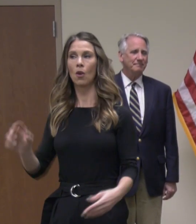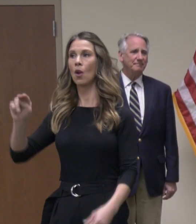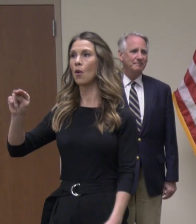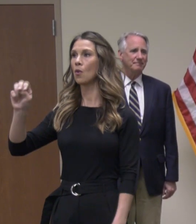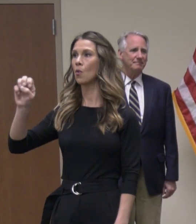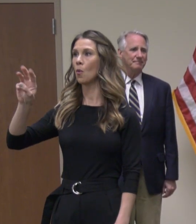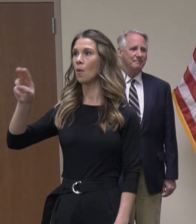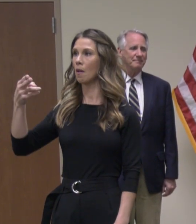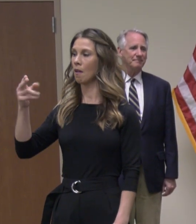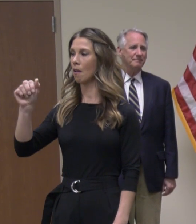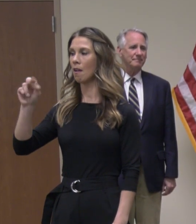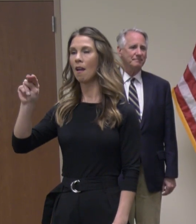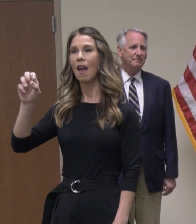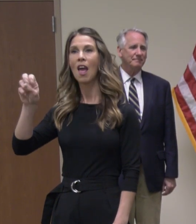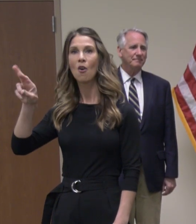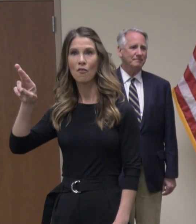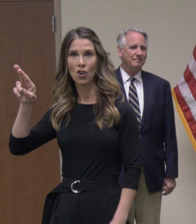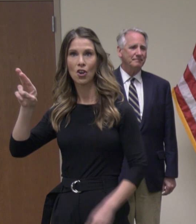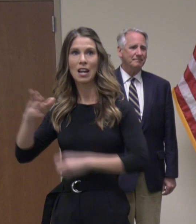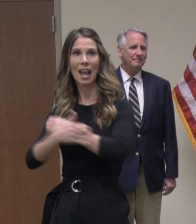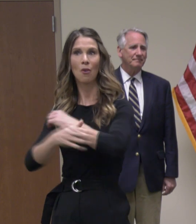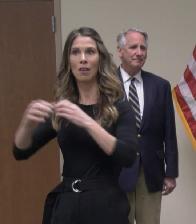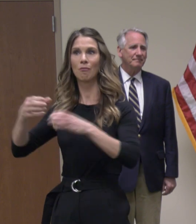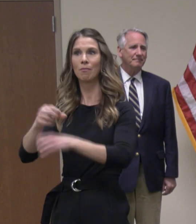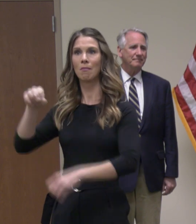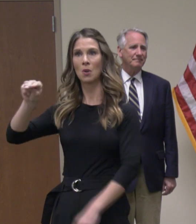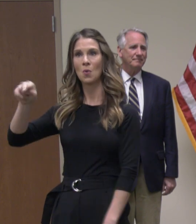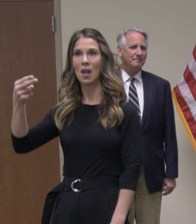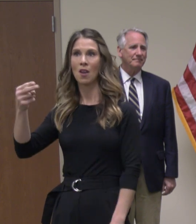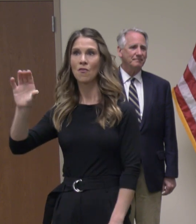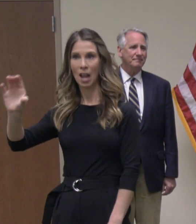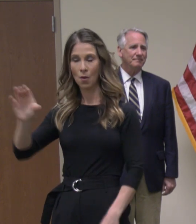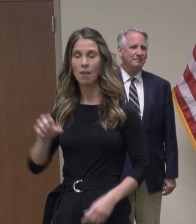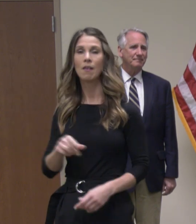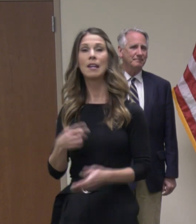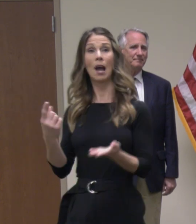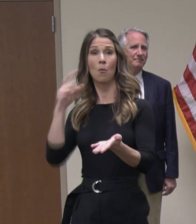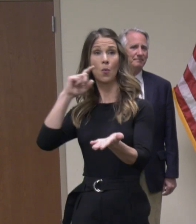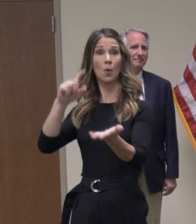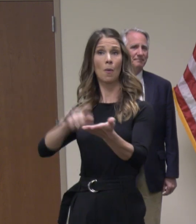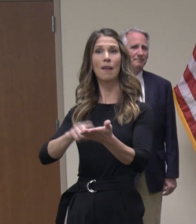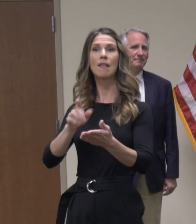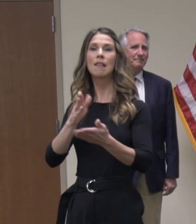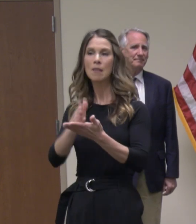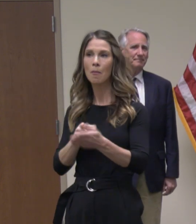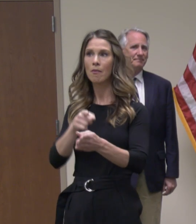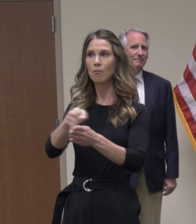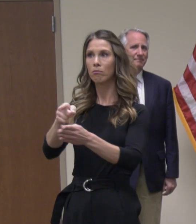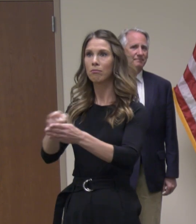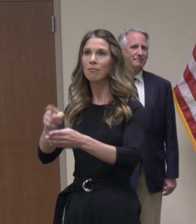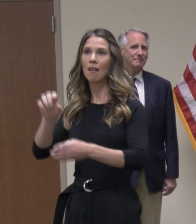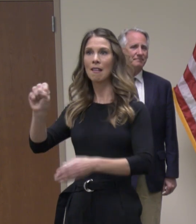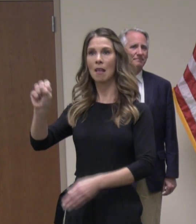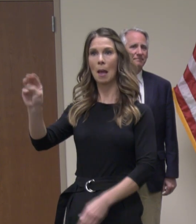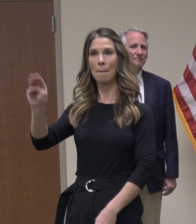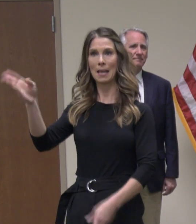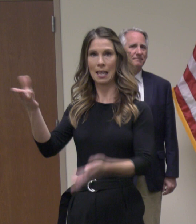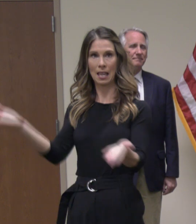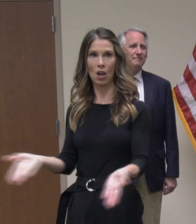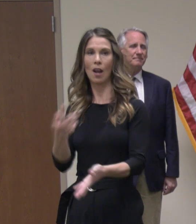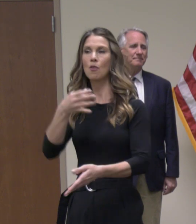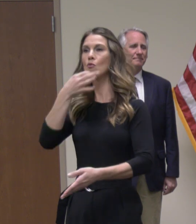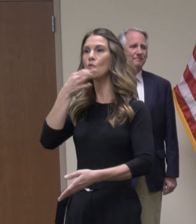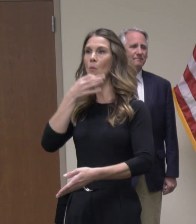would also like to recognize some of our subject matter experts who are here with us and will be on hand for questions in just a few minutes. Our Public